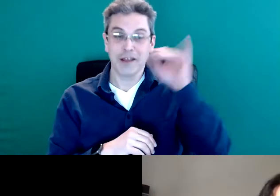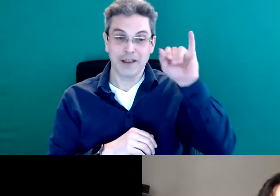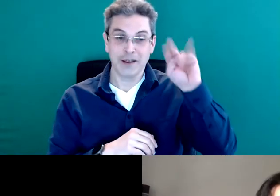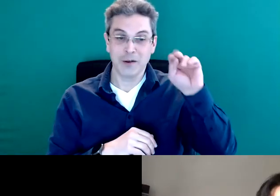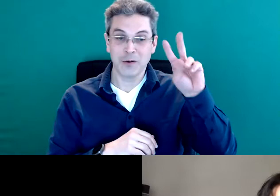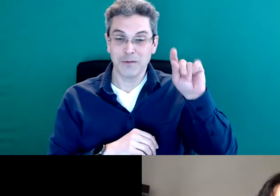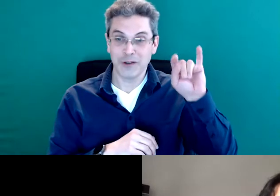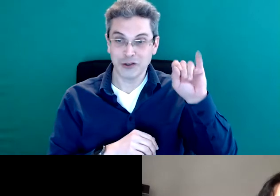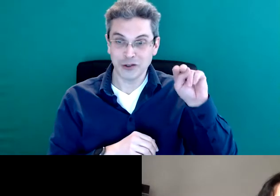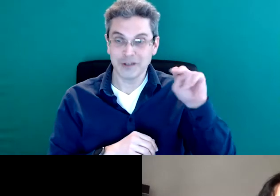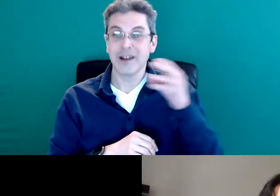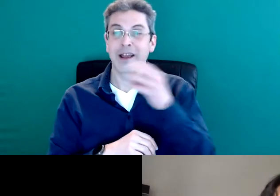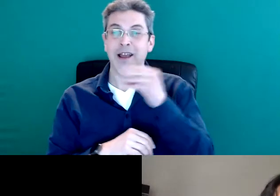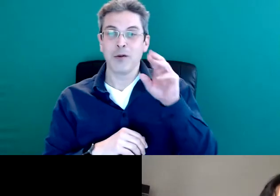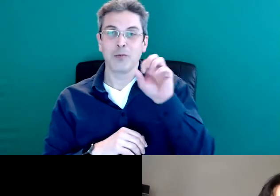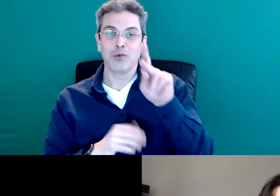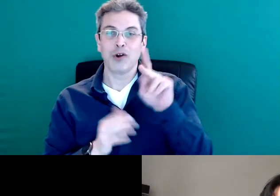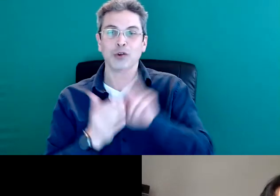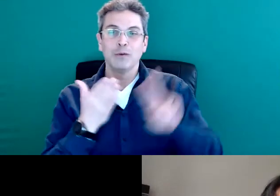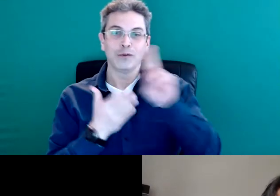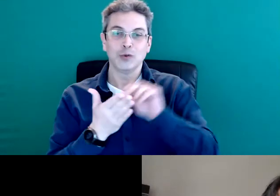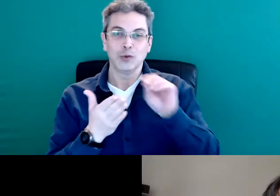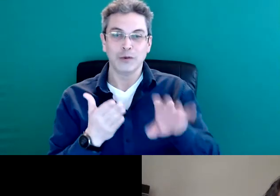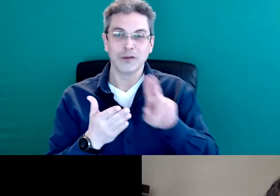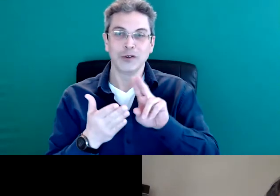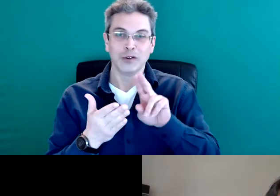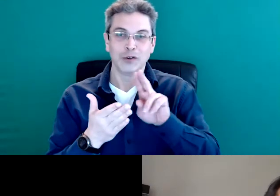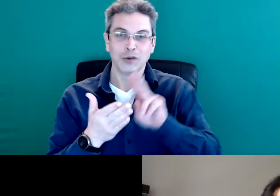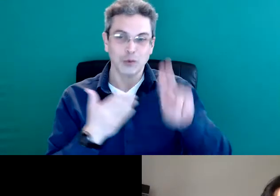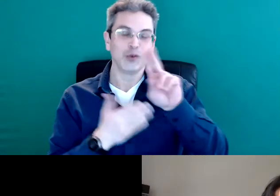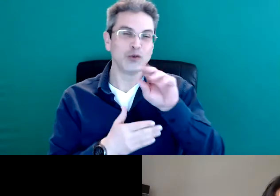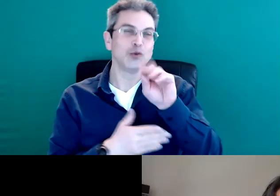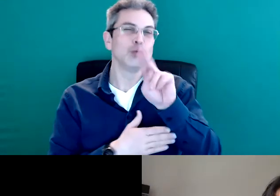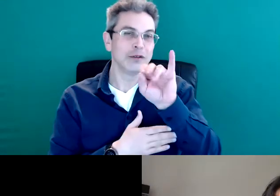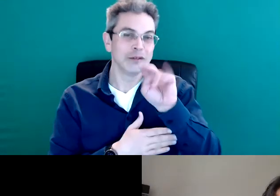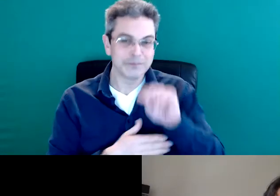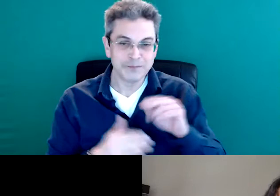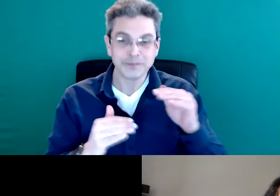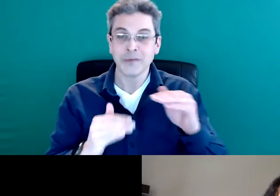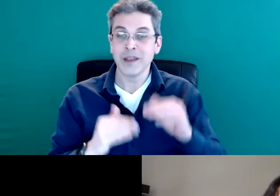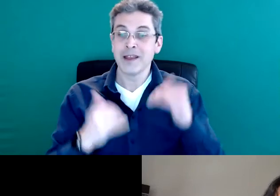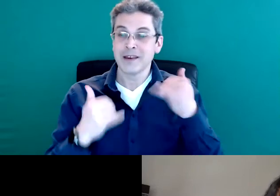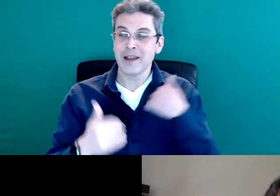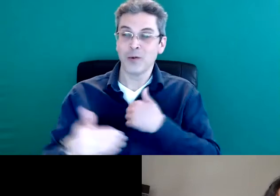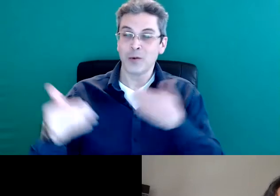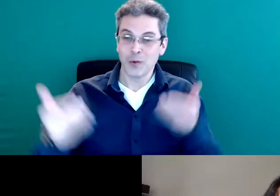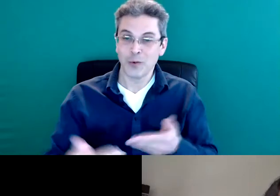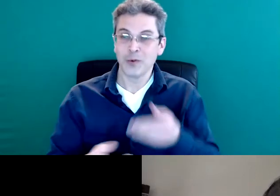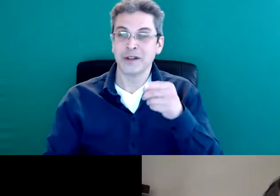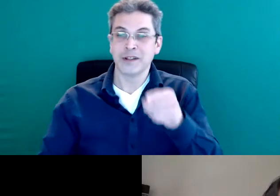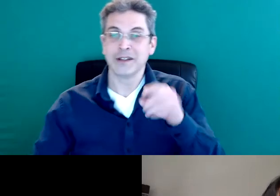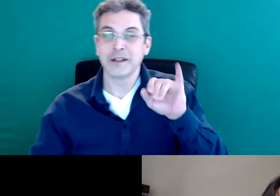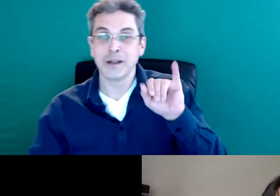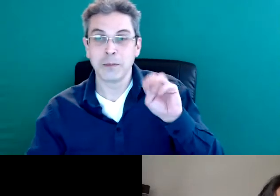who uses her voice and social media platforms to create conversations engaging the disability community. Born with cerebral palsy,